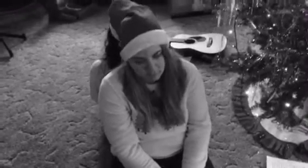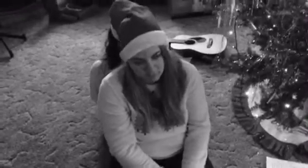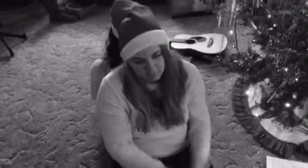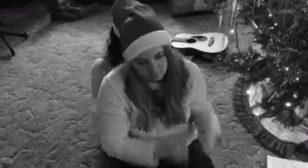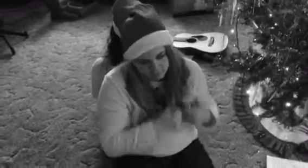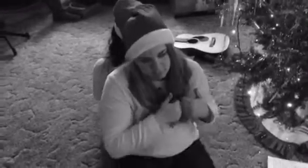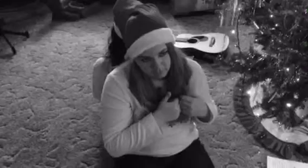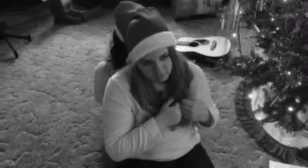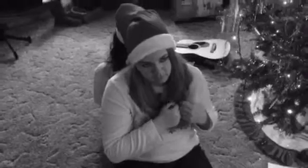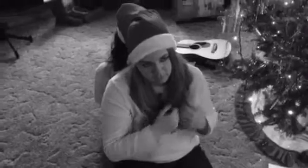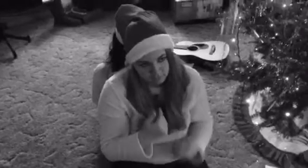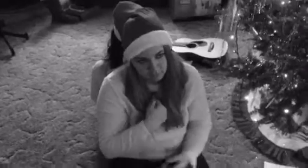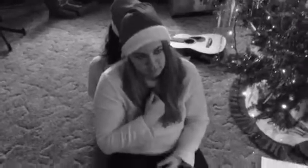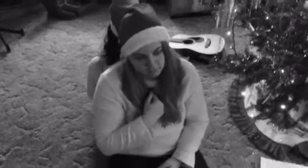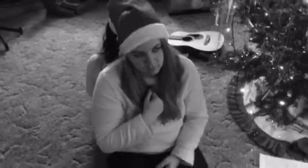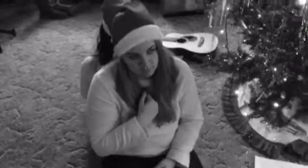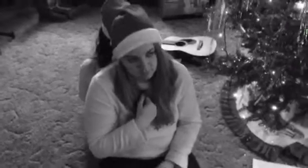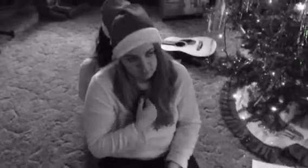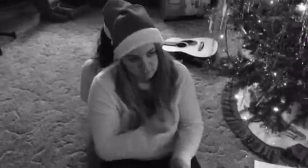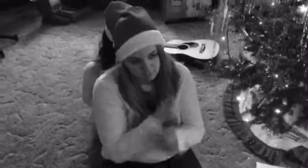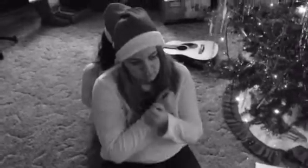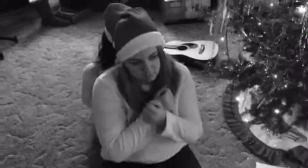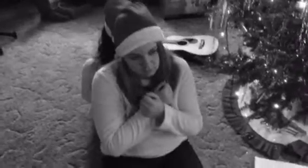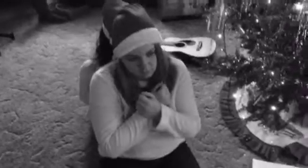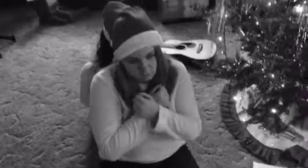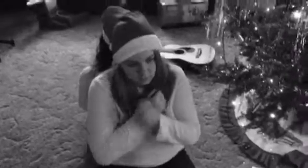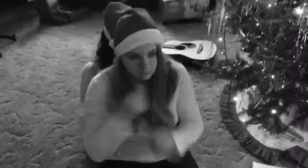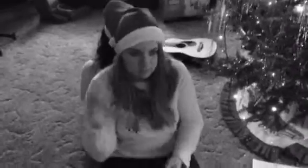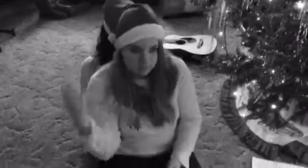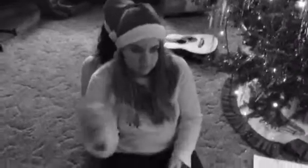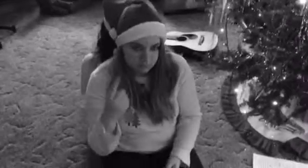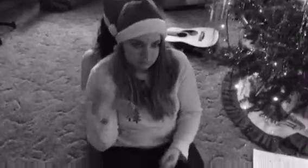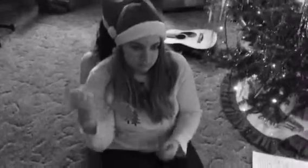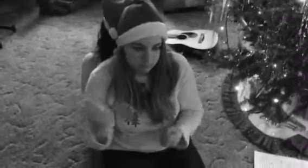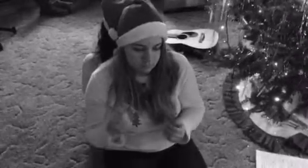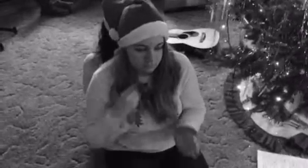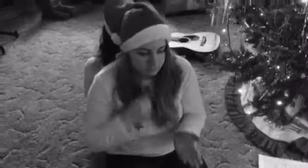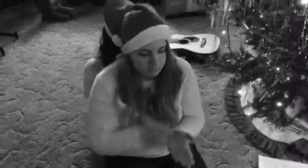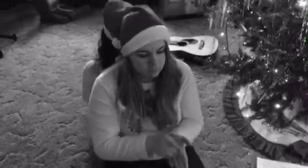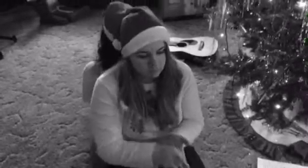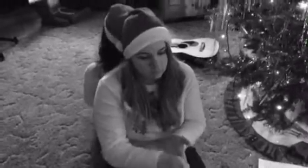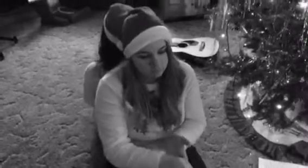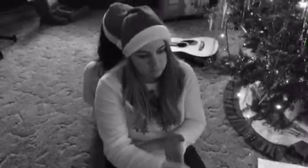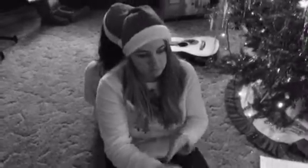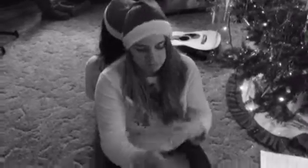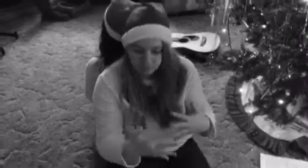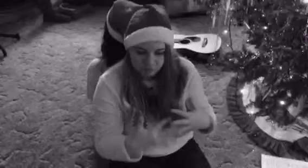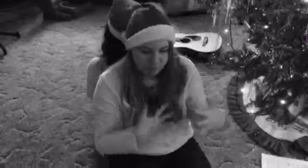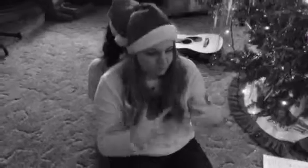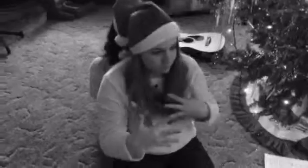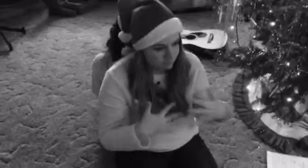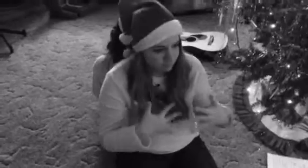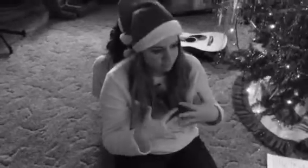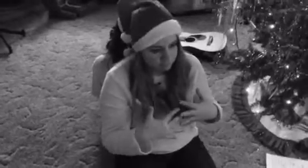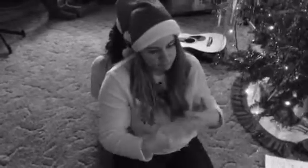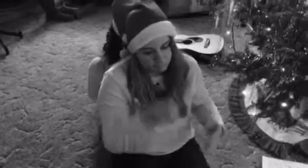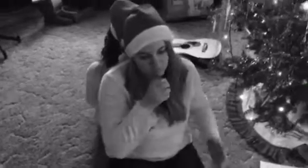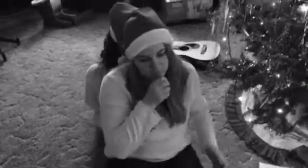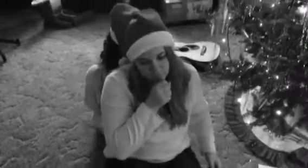Baby, my heart could still fall as hard at 23